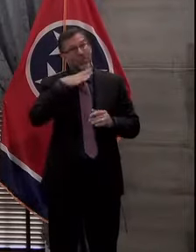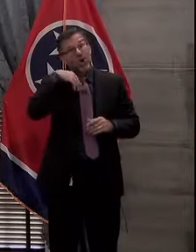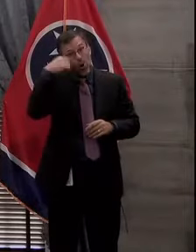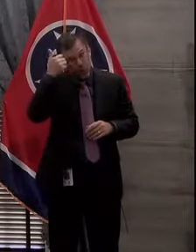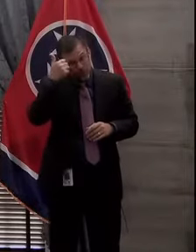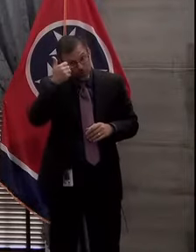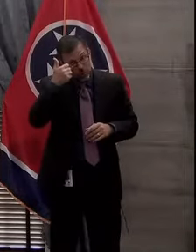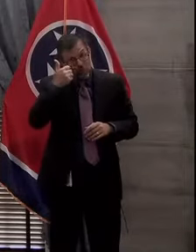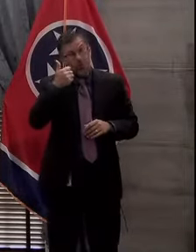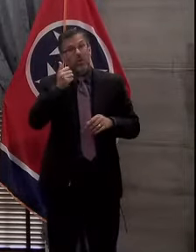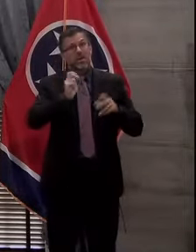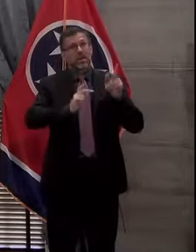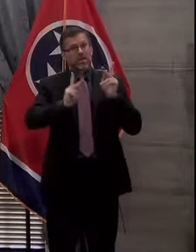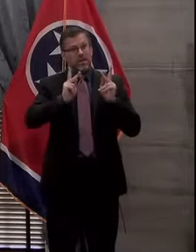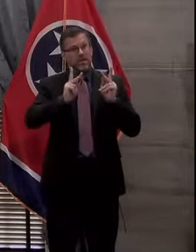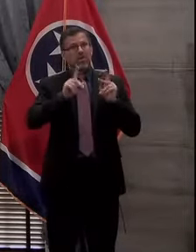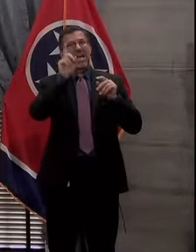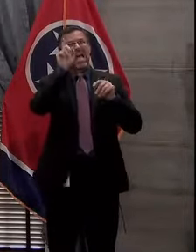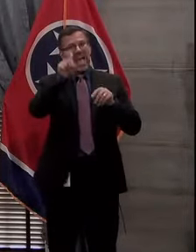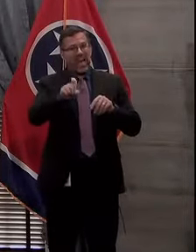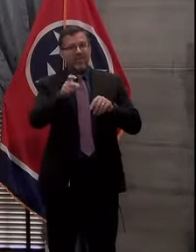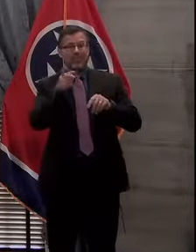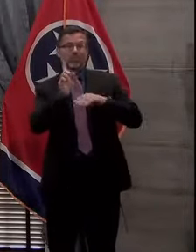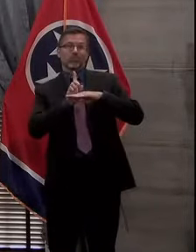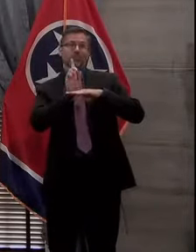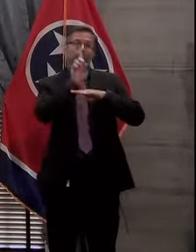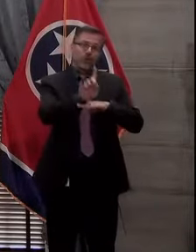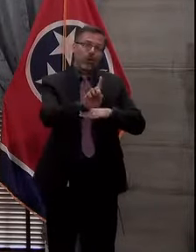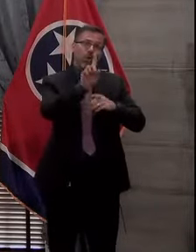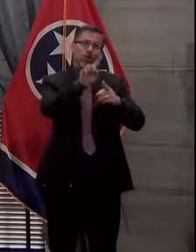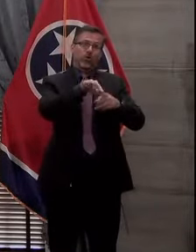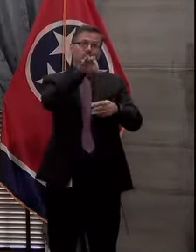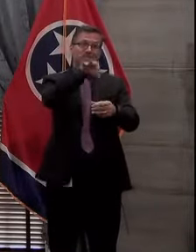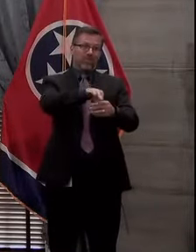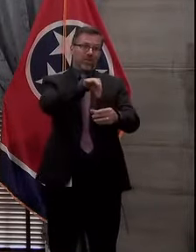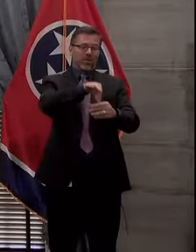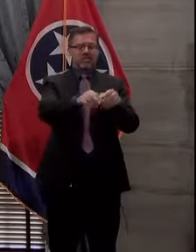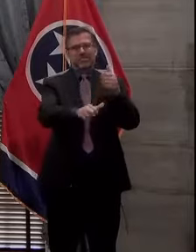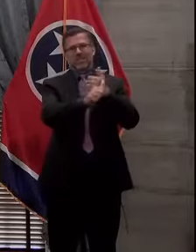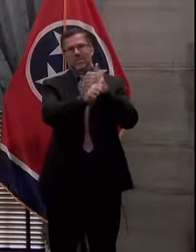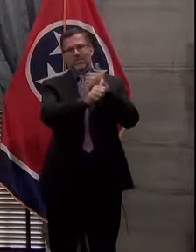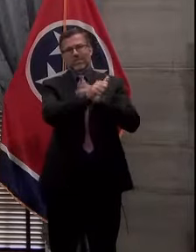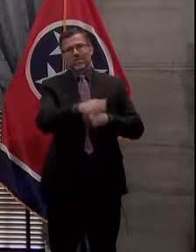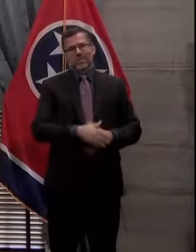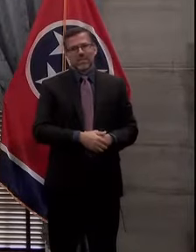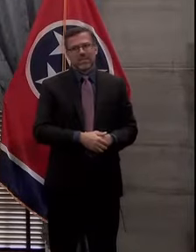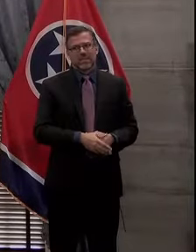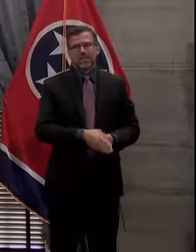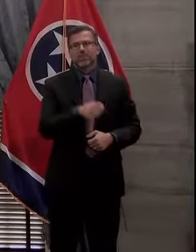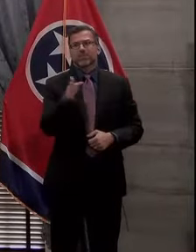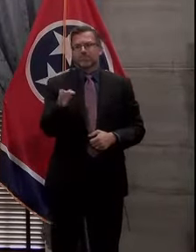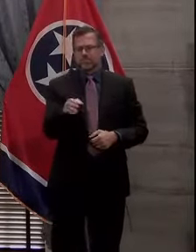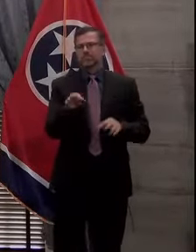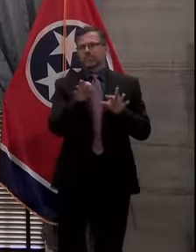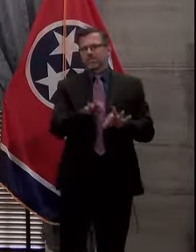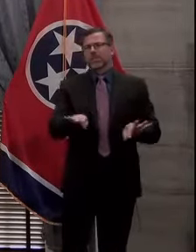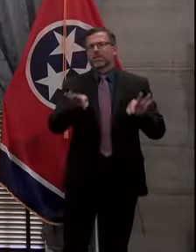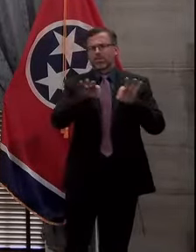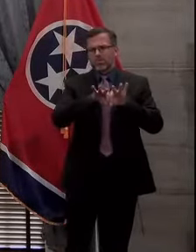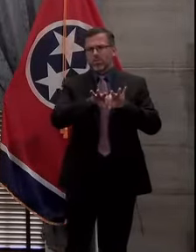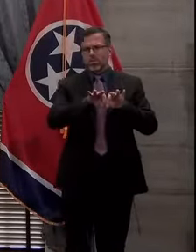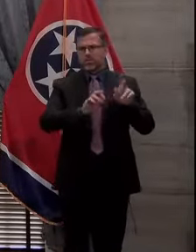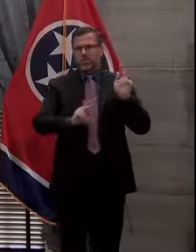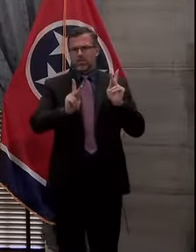more vulnerable, to physically go to the polls to cast votes? Yeah, it's really important, obviously, that people have the opportunity to get out there and